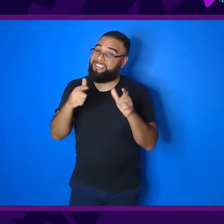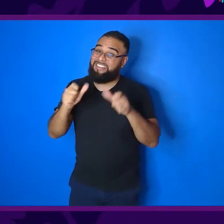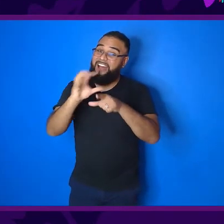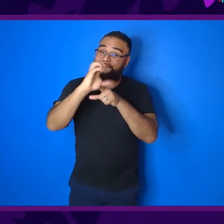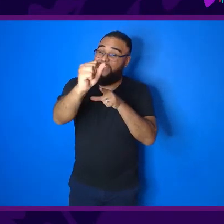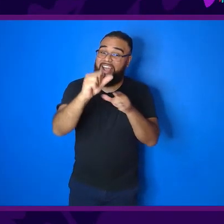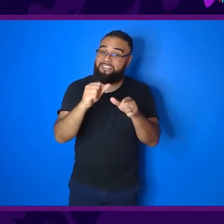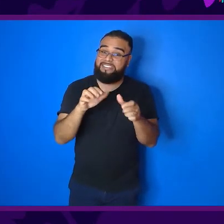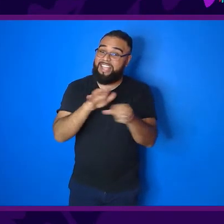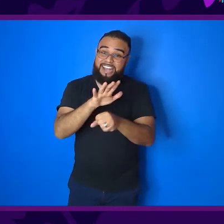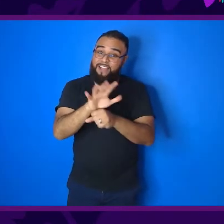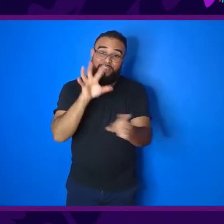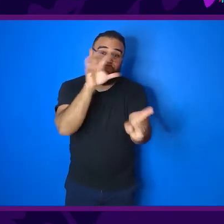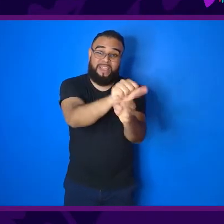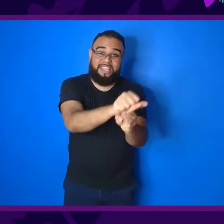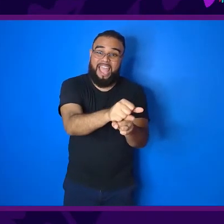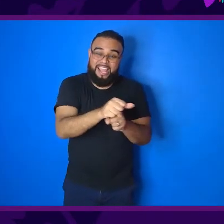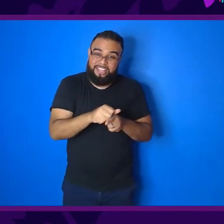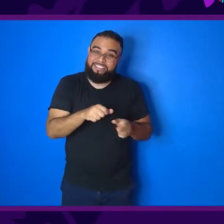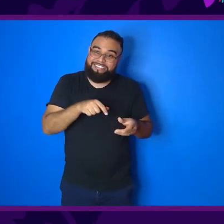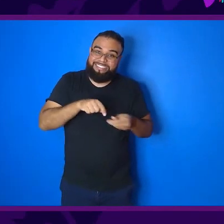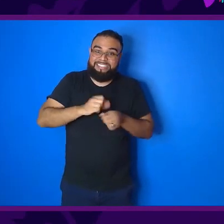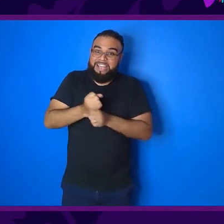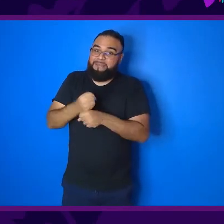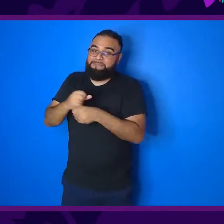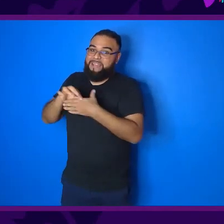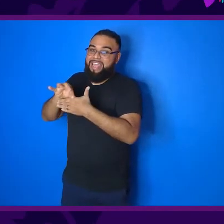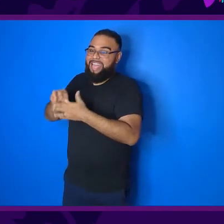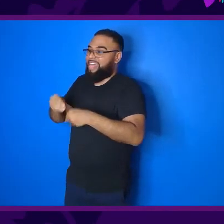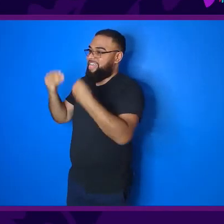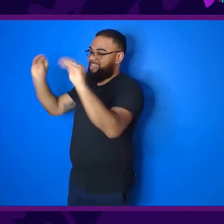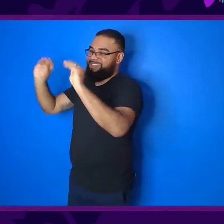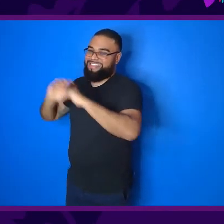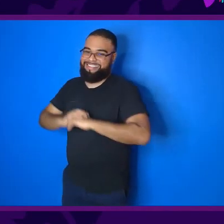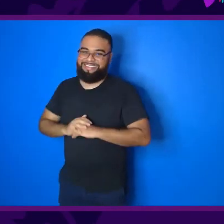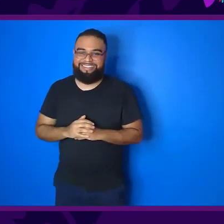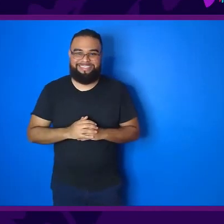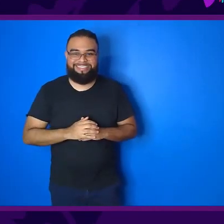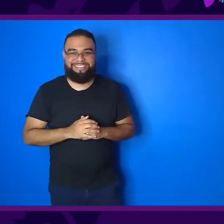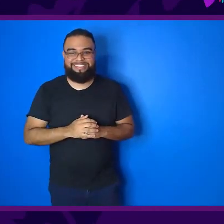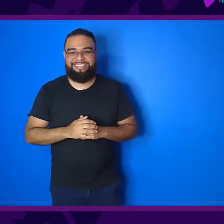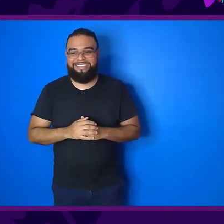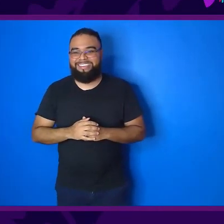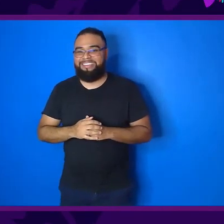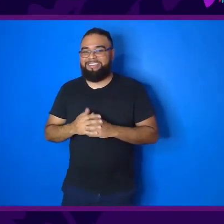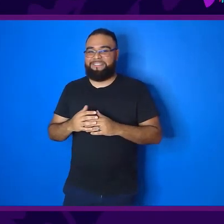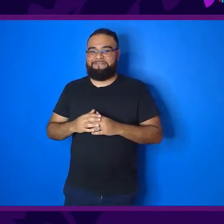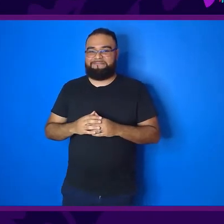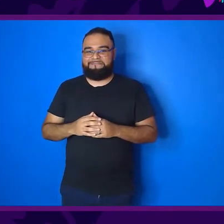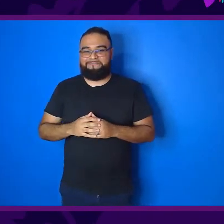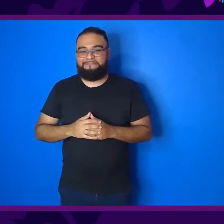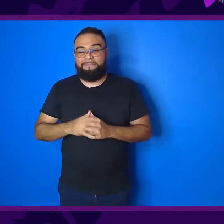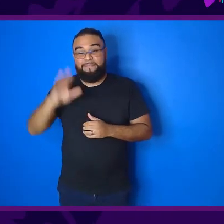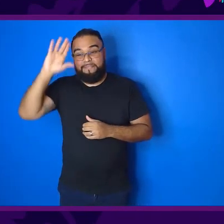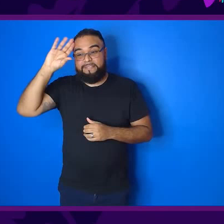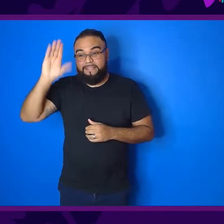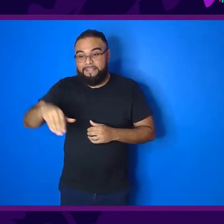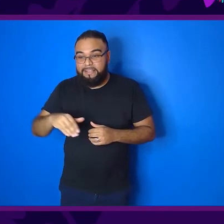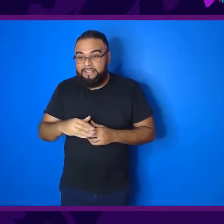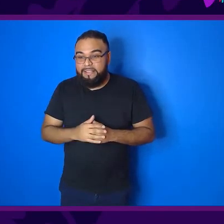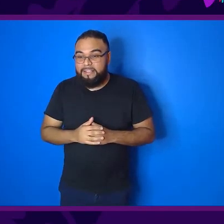you. Thank you so much for joining us. You should be on the. Your face should be on the money. I mean, it should be like